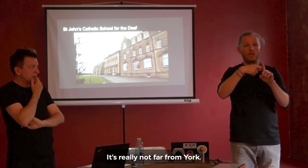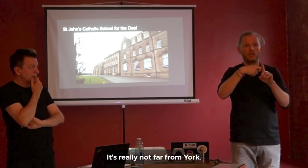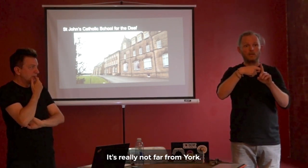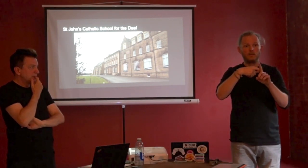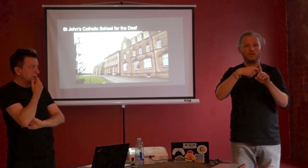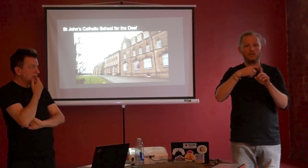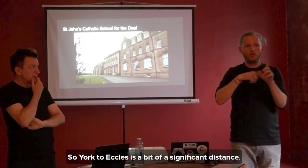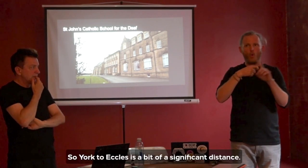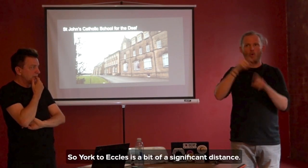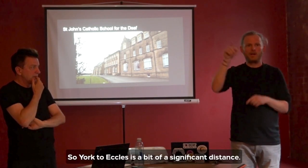York.